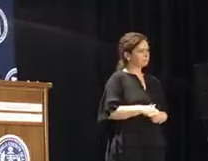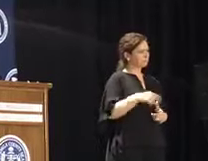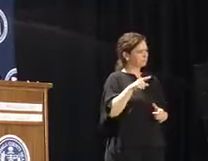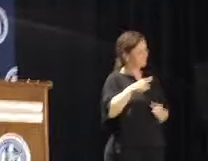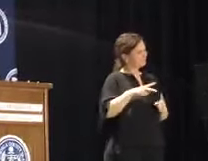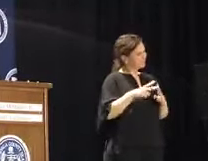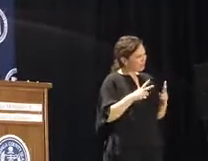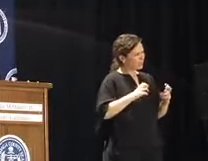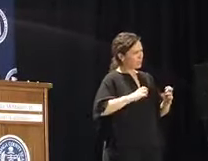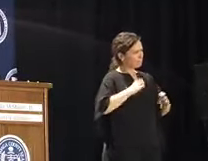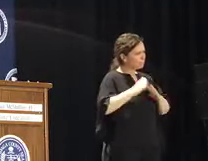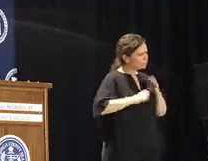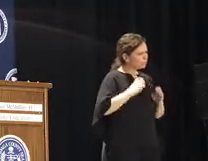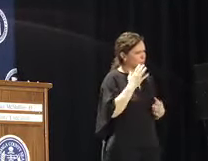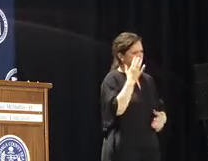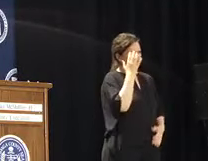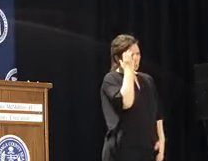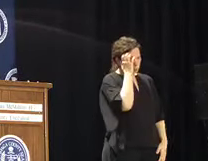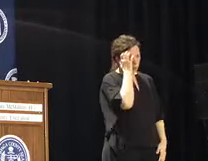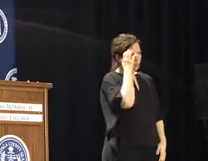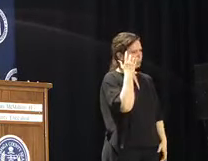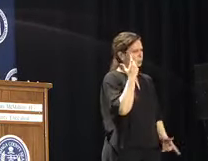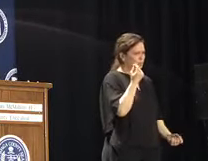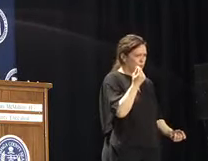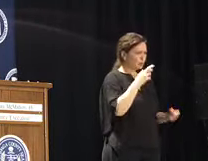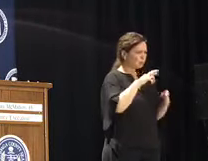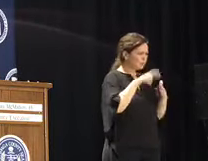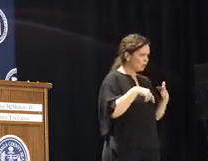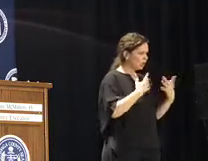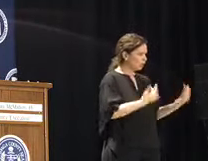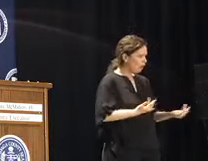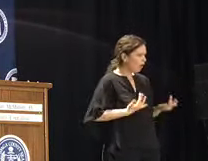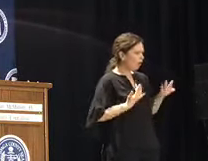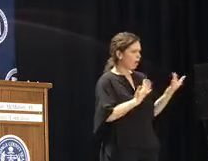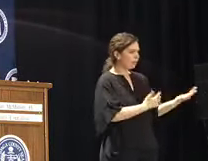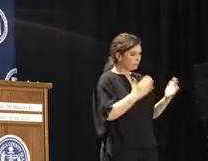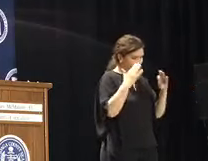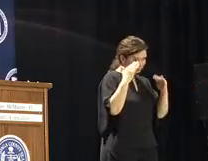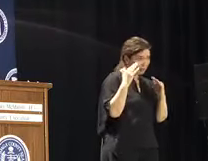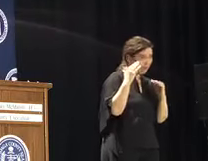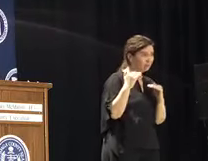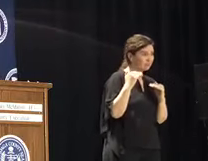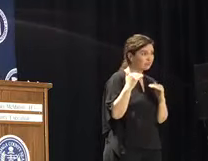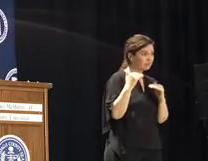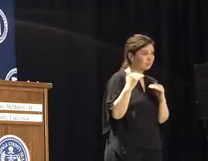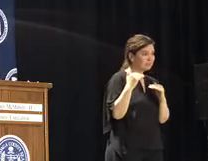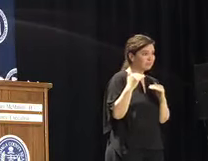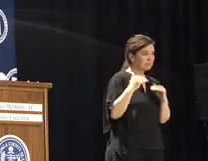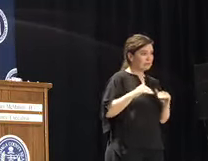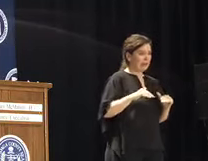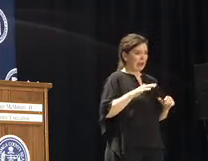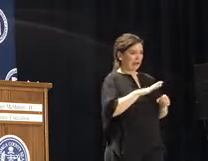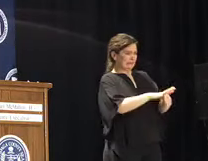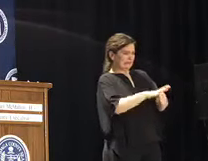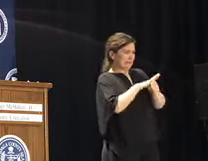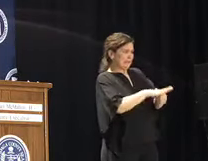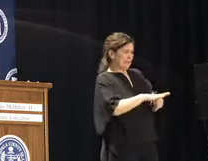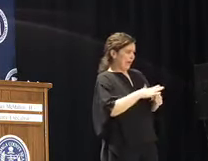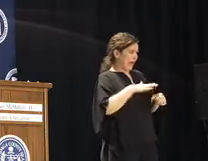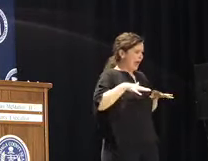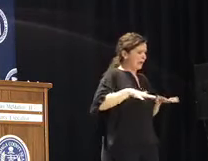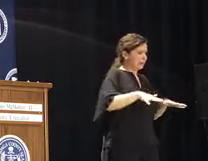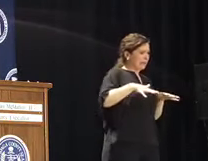get results, is it a delayed setback that we knew would be inevitable? And if Yeah. the trends of people starting to feel sick and going for